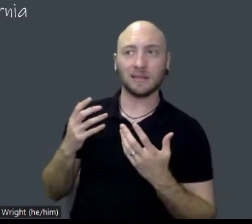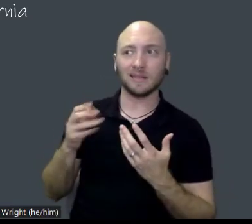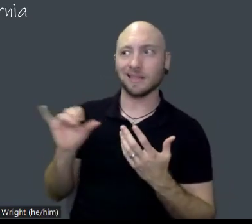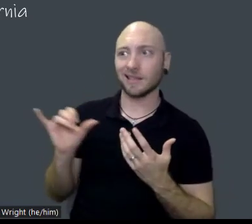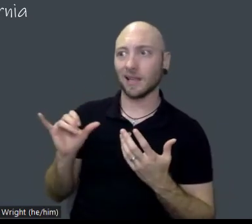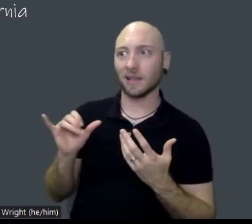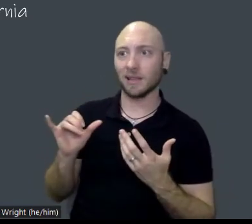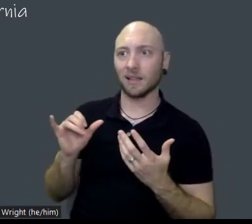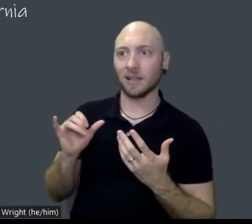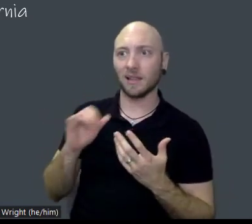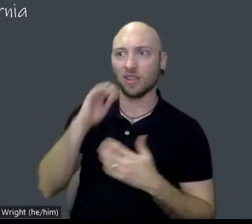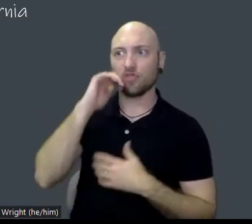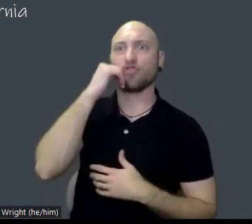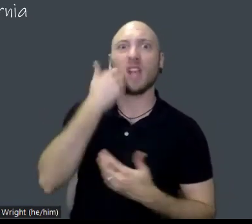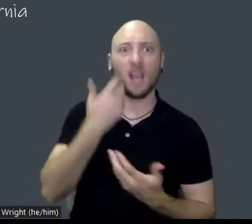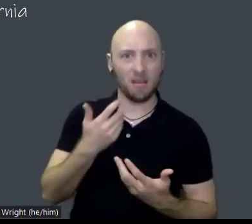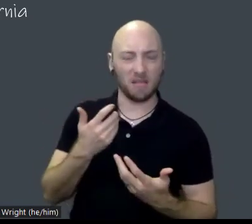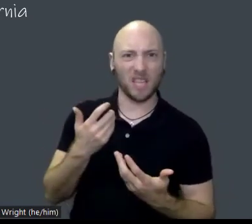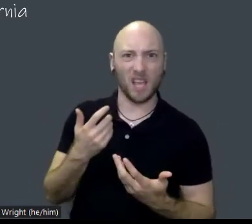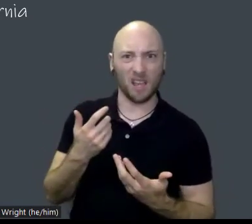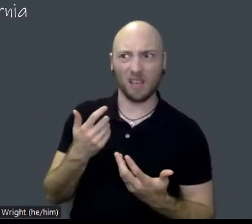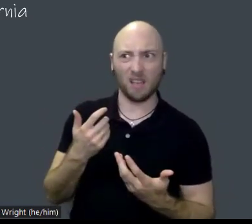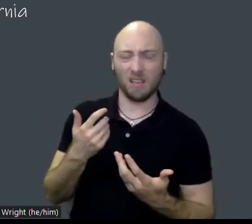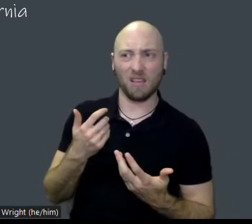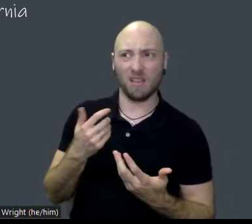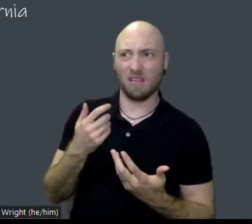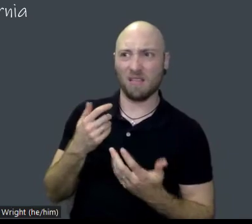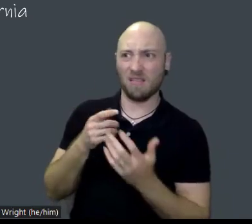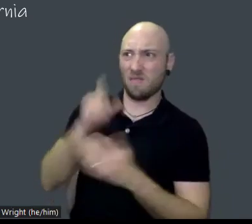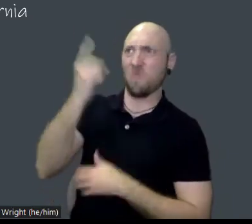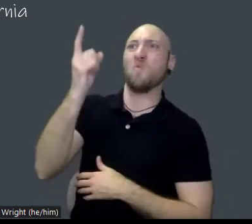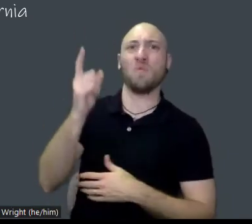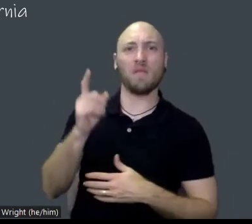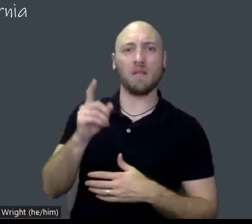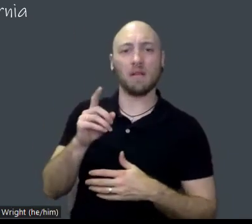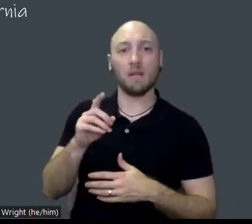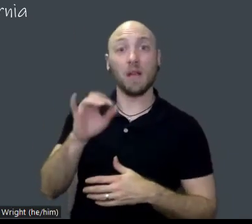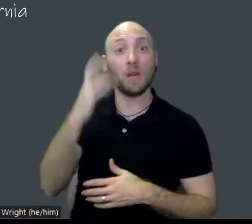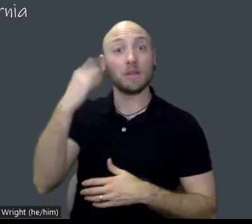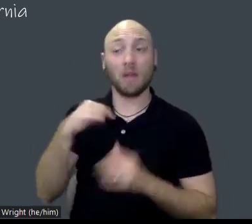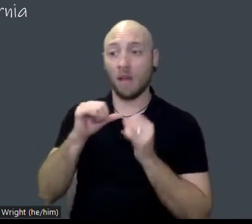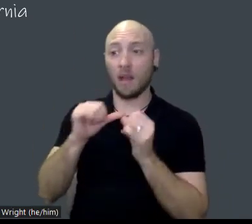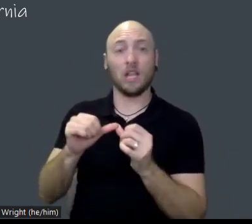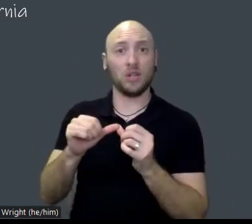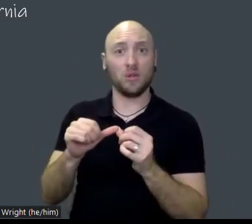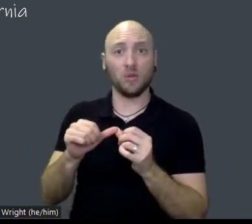a shame of the highest order. And that's what keeps me going, and making the next right indicated